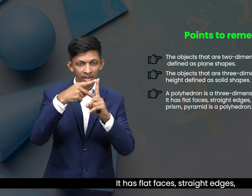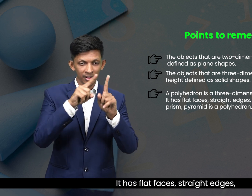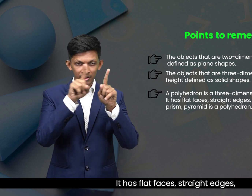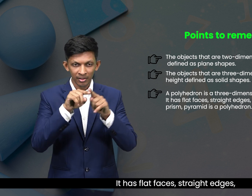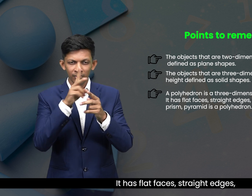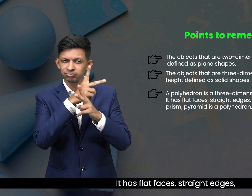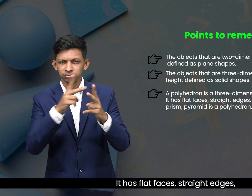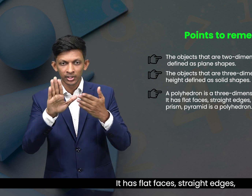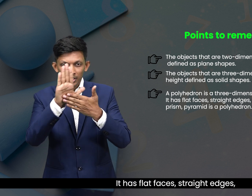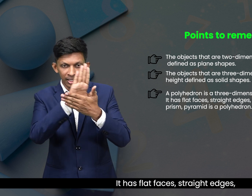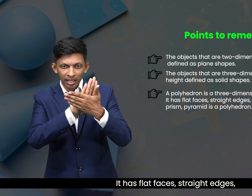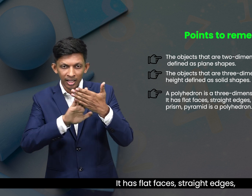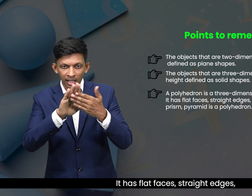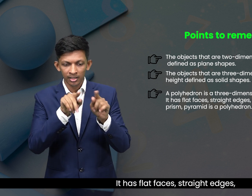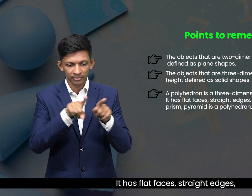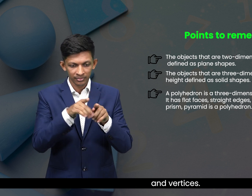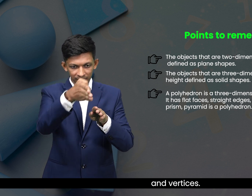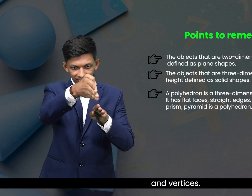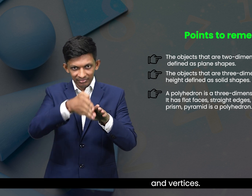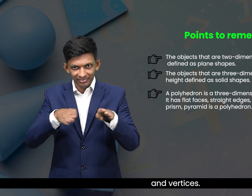faces, straight edges and vertices.